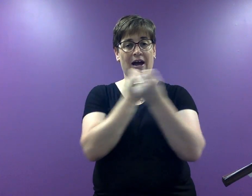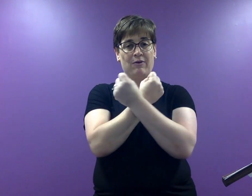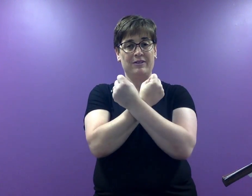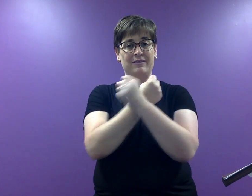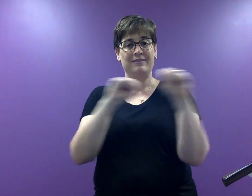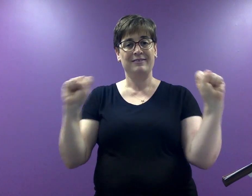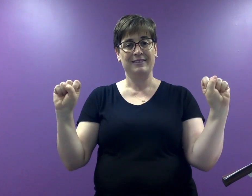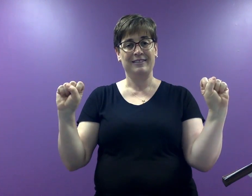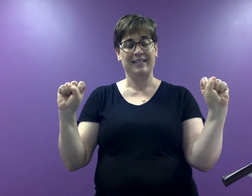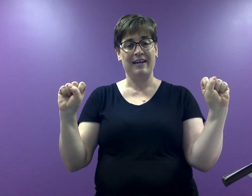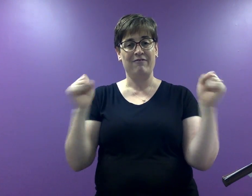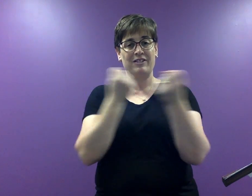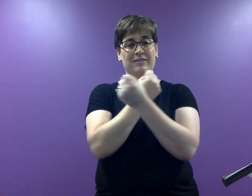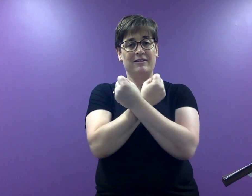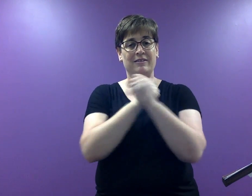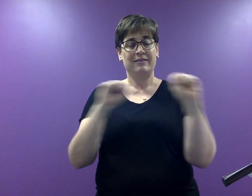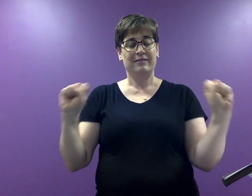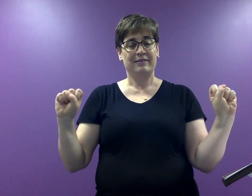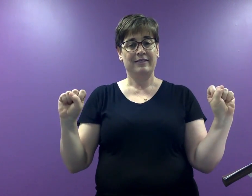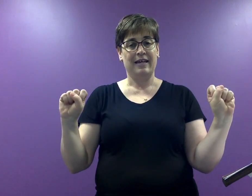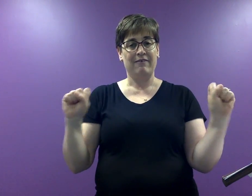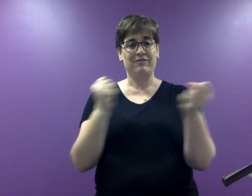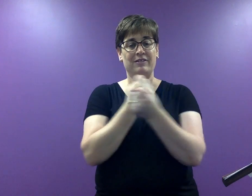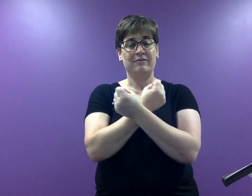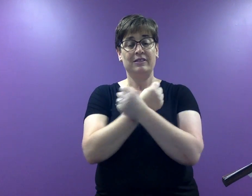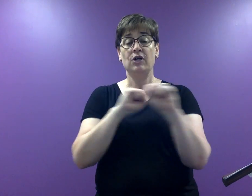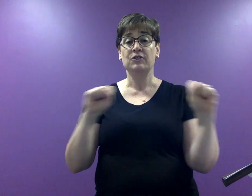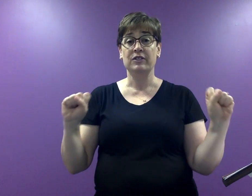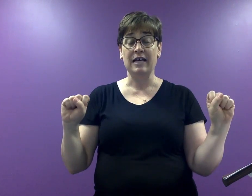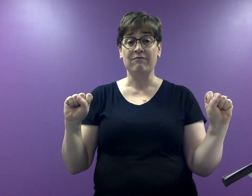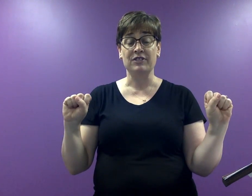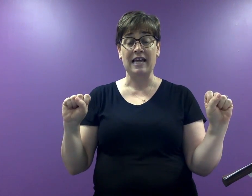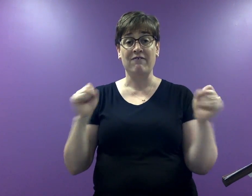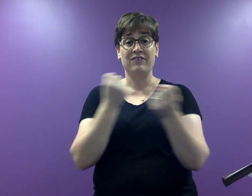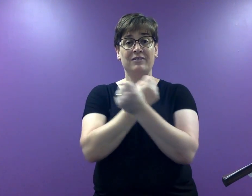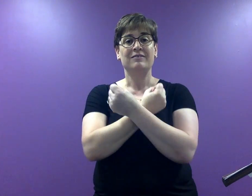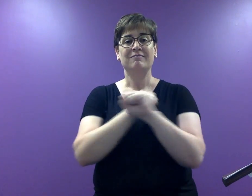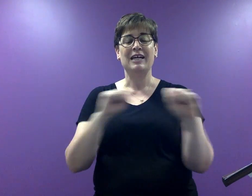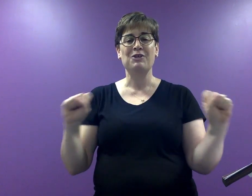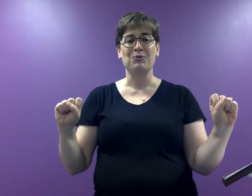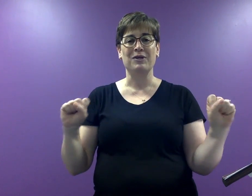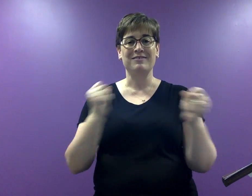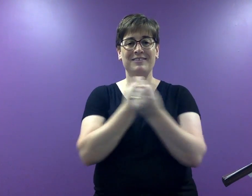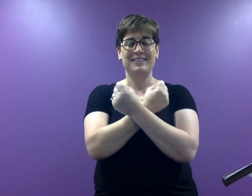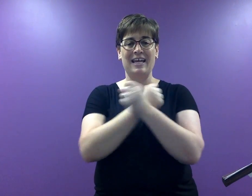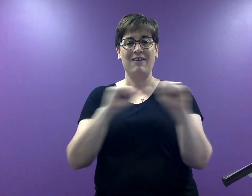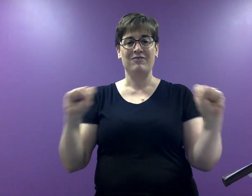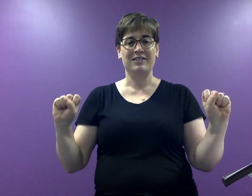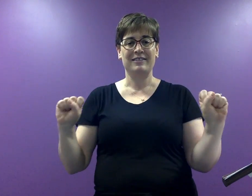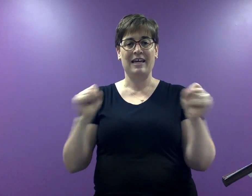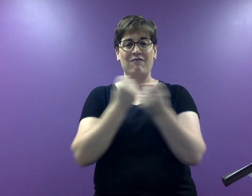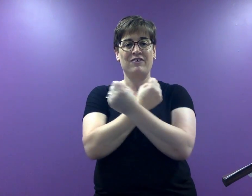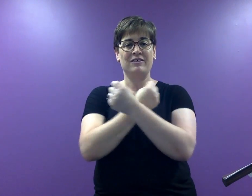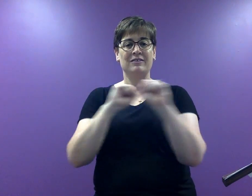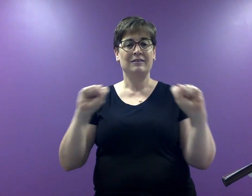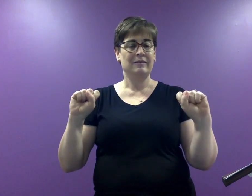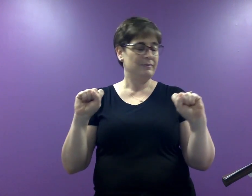out. Saved. Saved. It's also the sign for safe. Either one. Saved, safe.